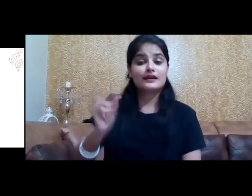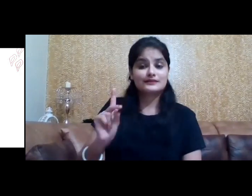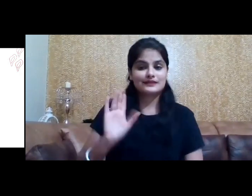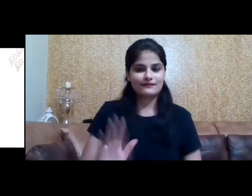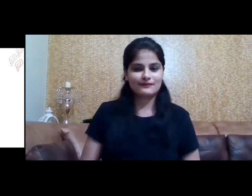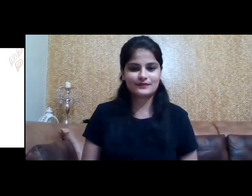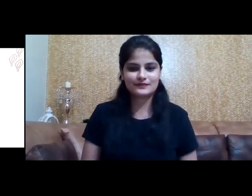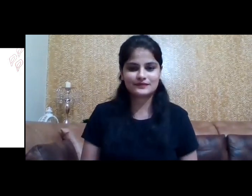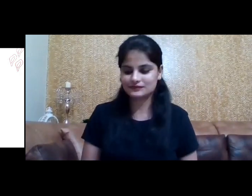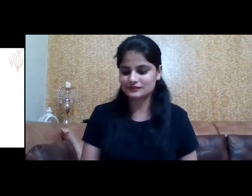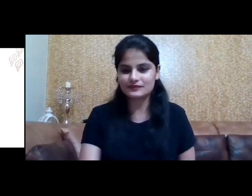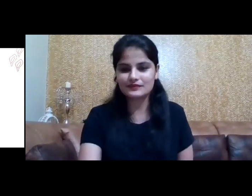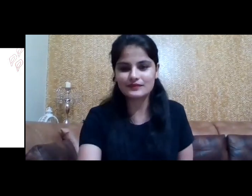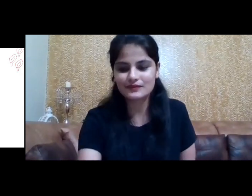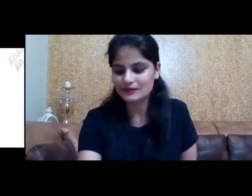on.